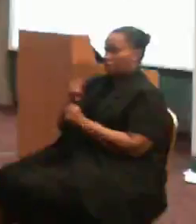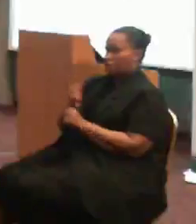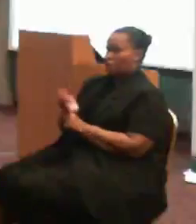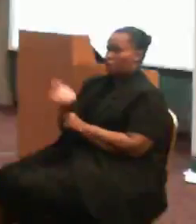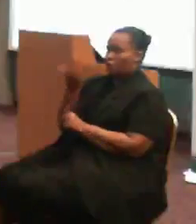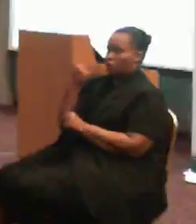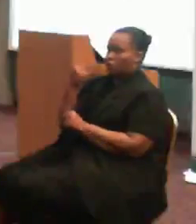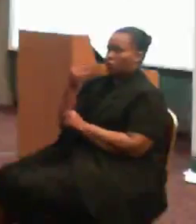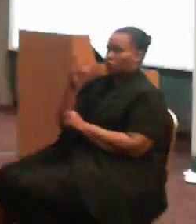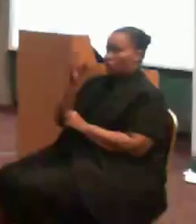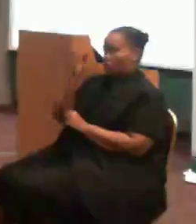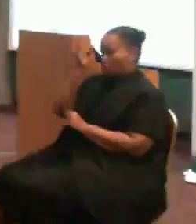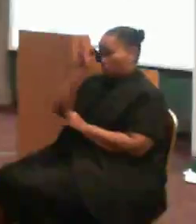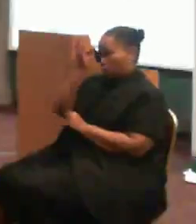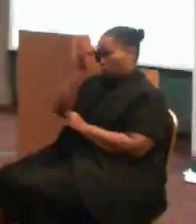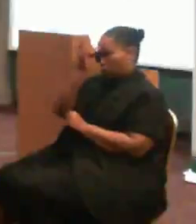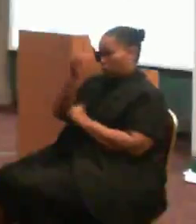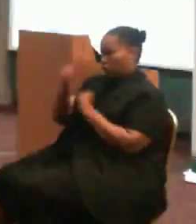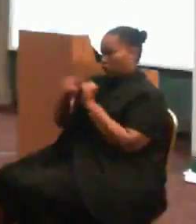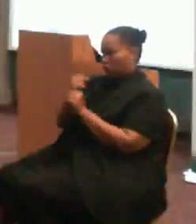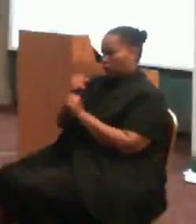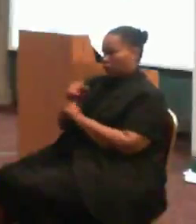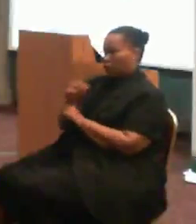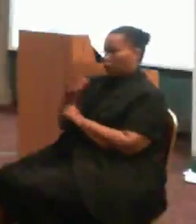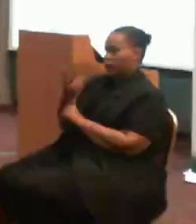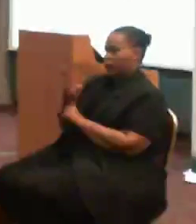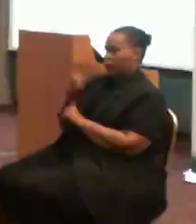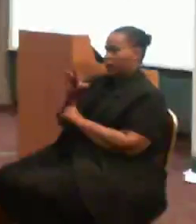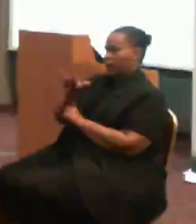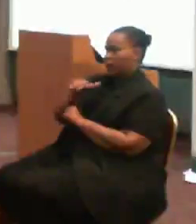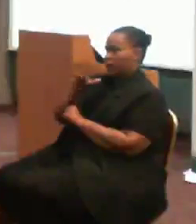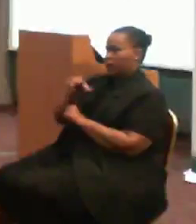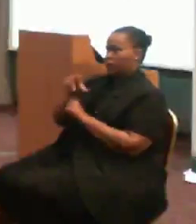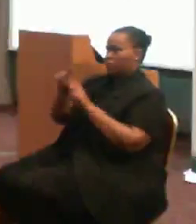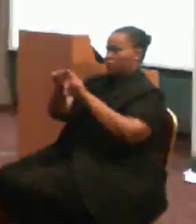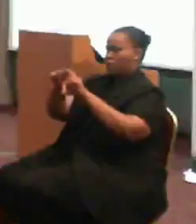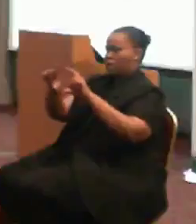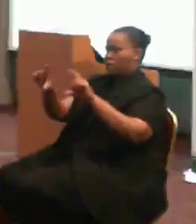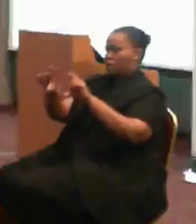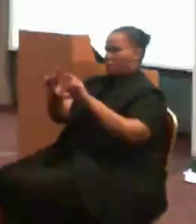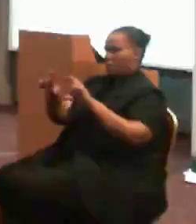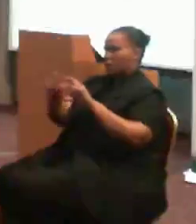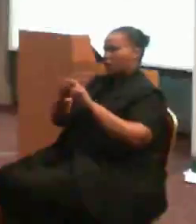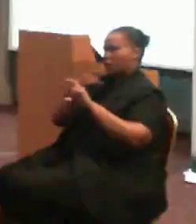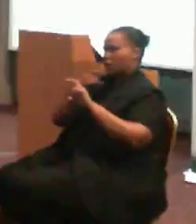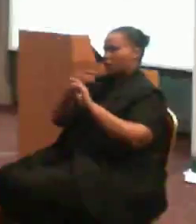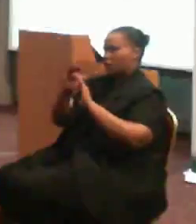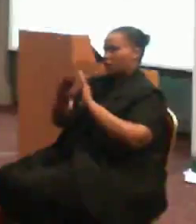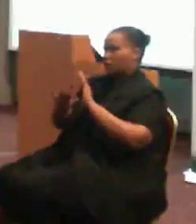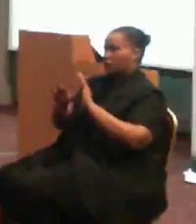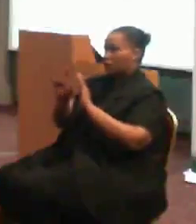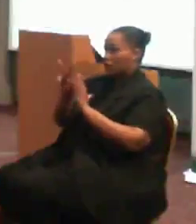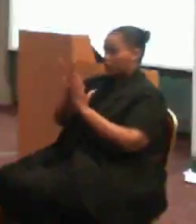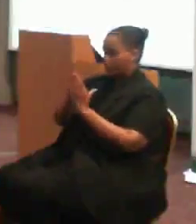31 March 2018. And it's a key paragraph. It says the recent downgrades, and I'm reading from